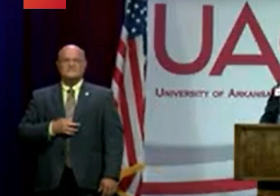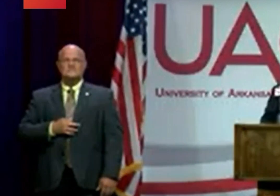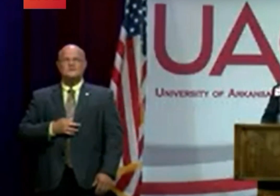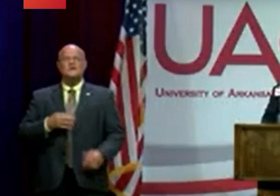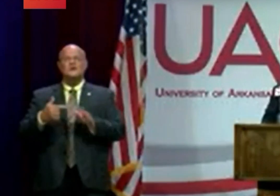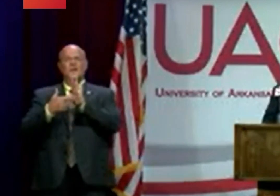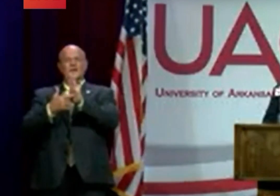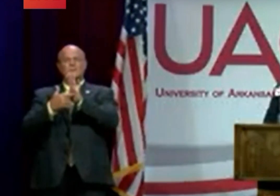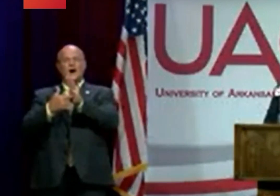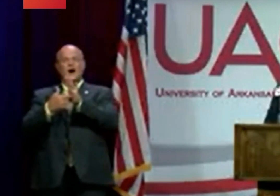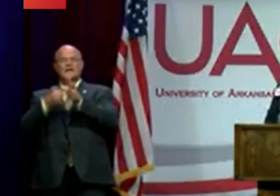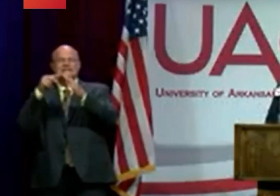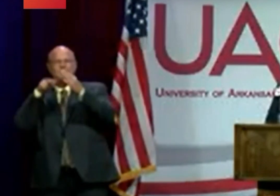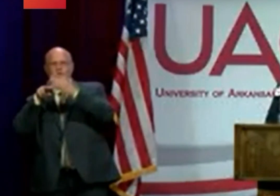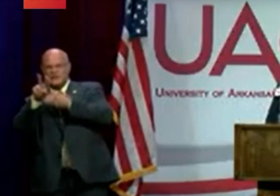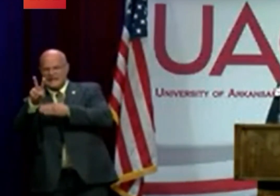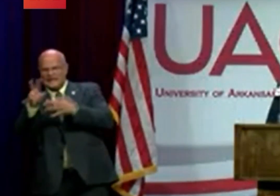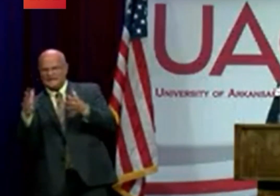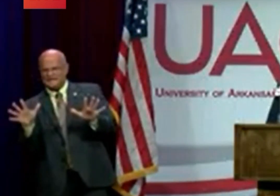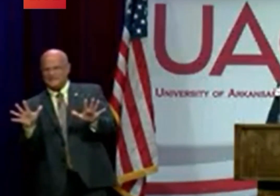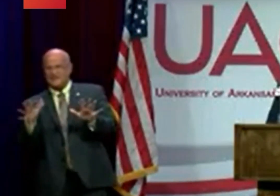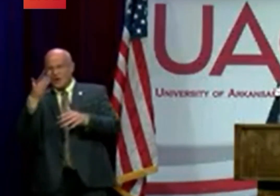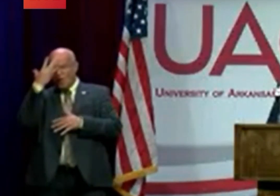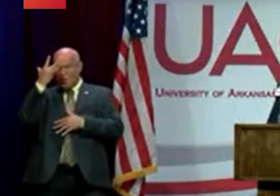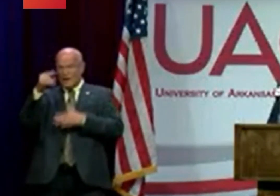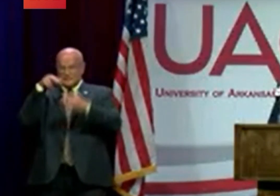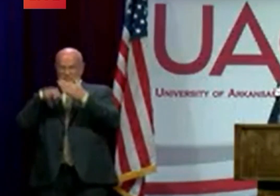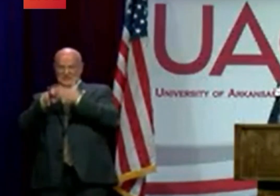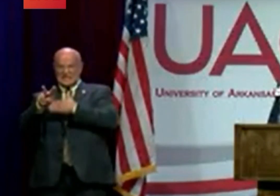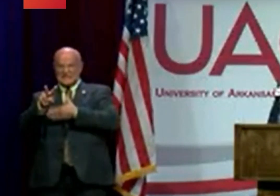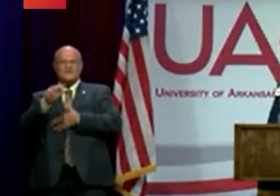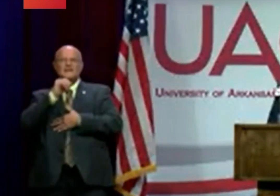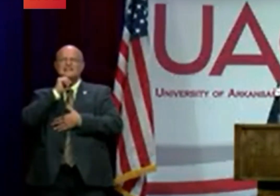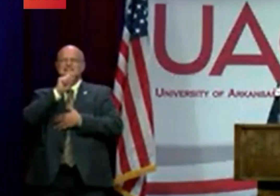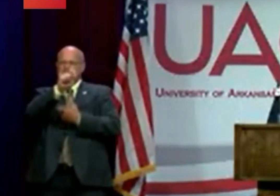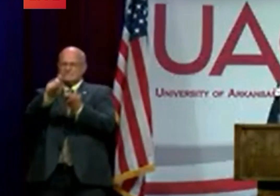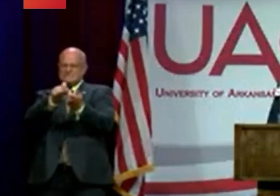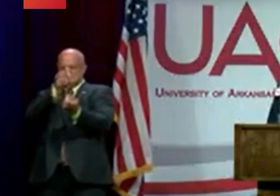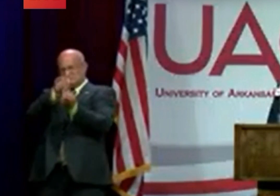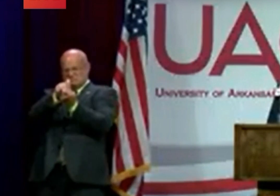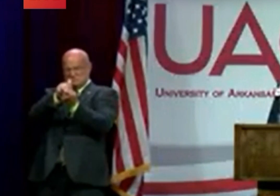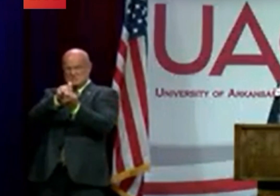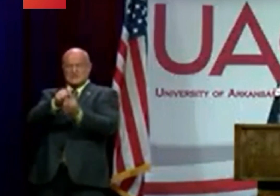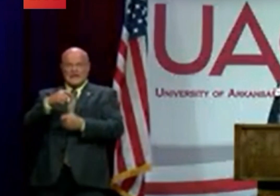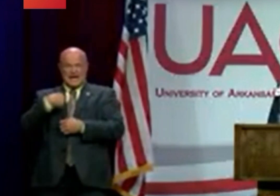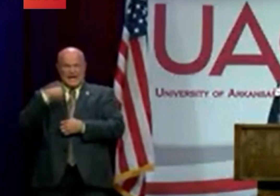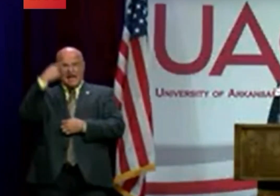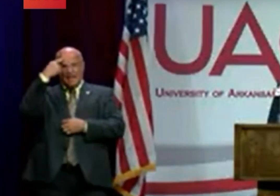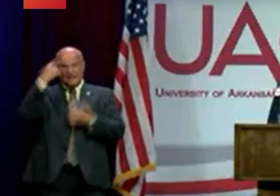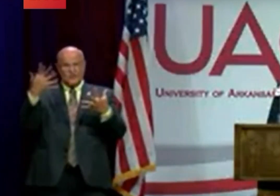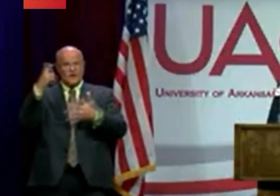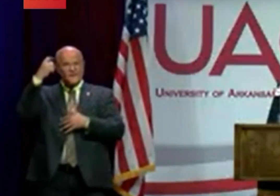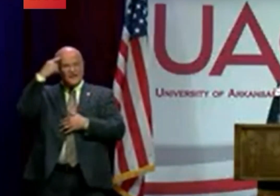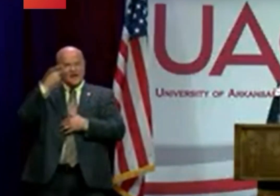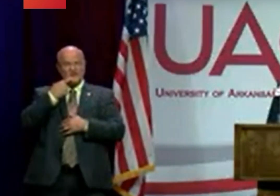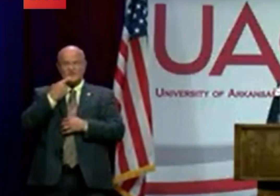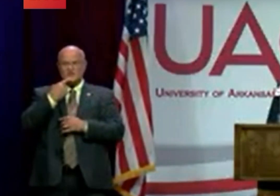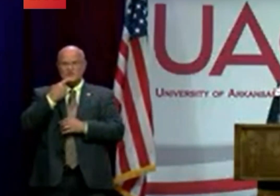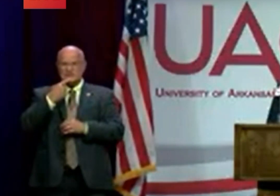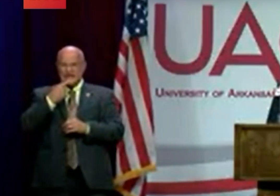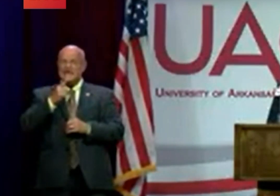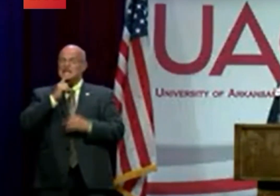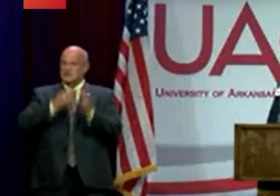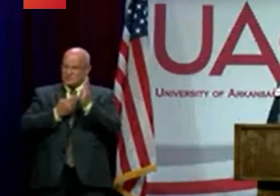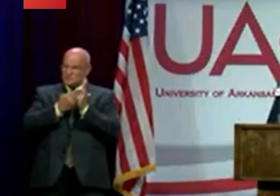So the model is predictive, and because it's predictive, it's not absolute. And I think that what the governor has said